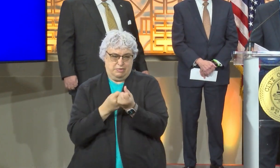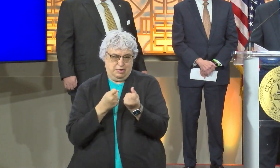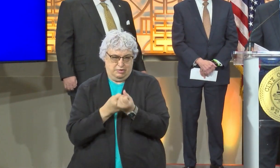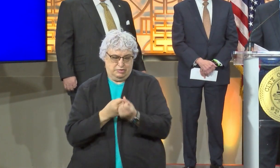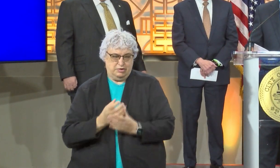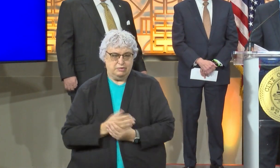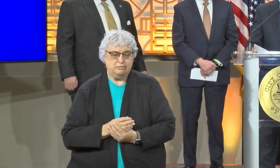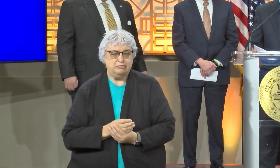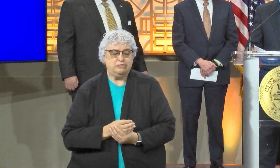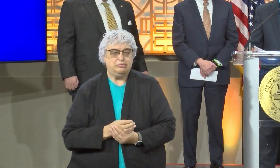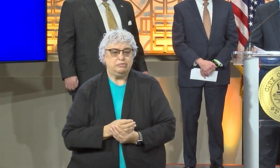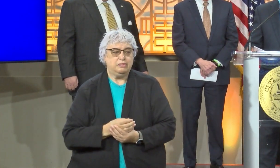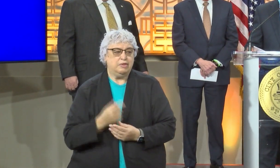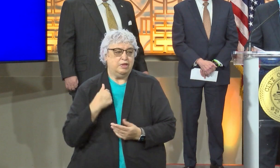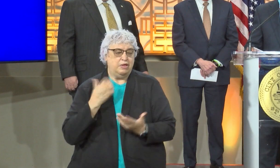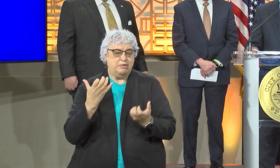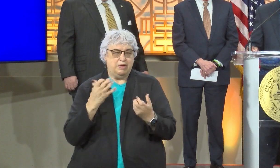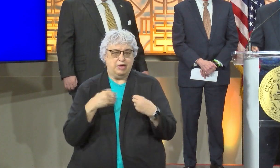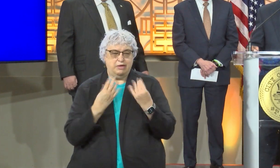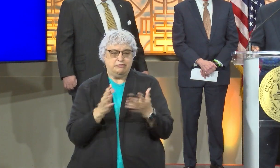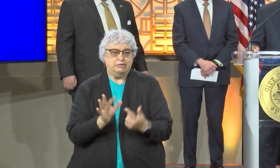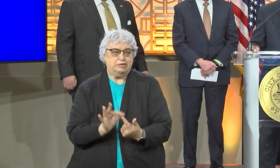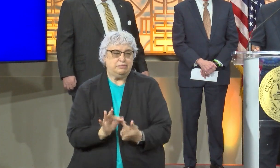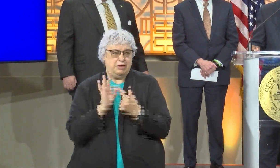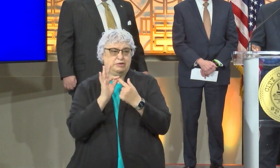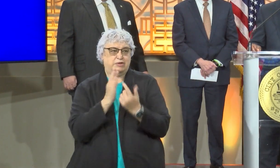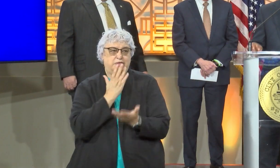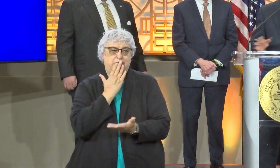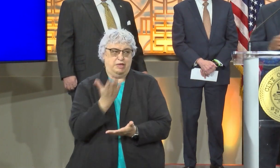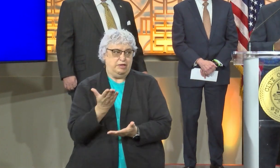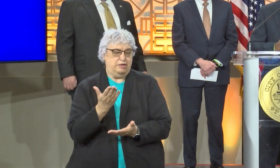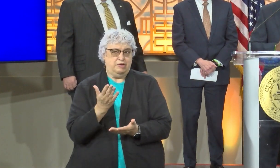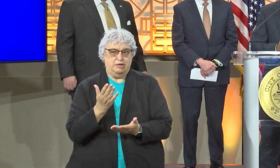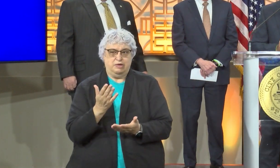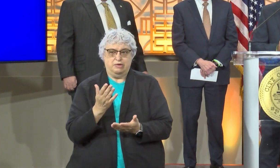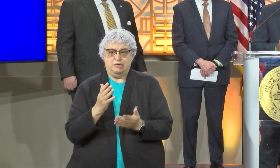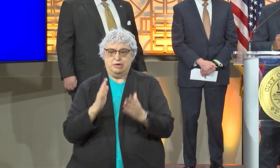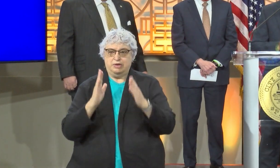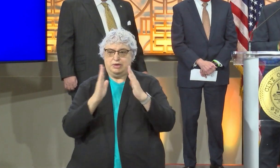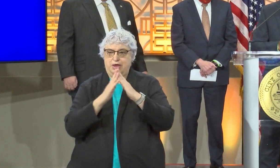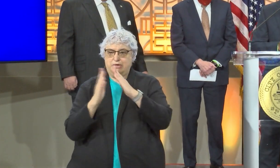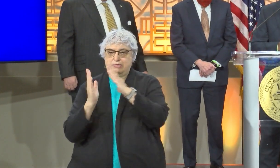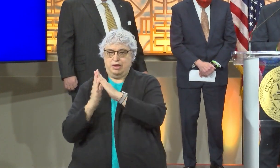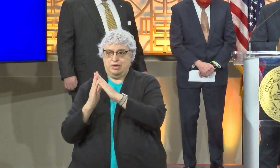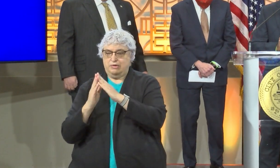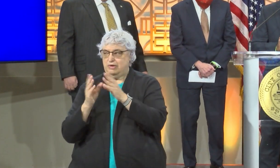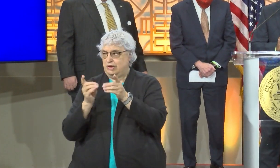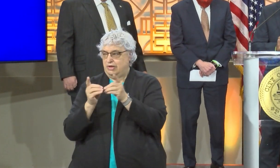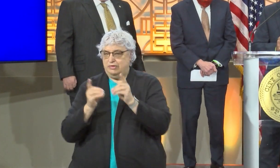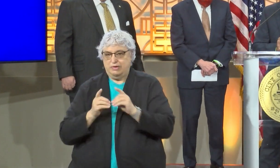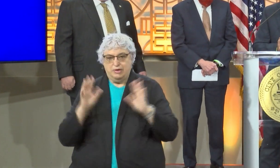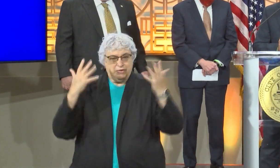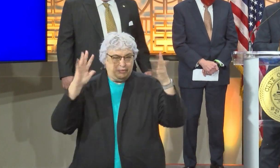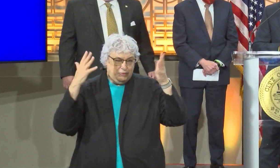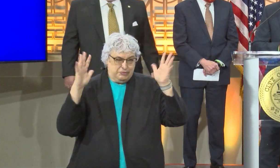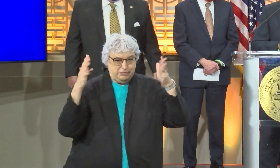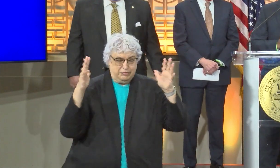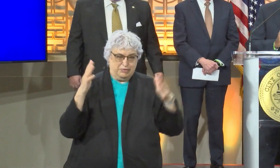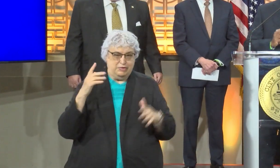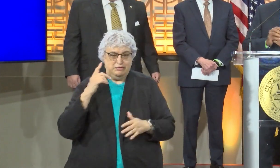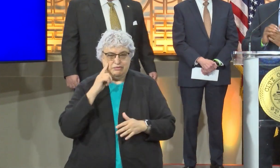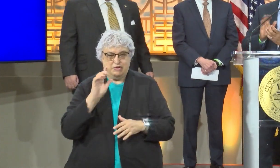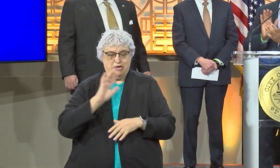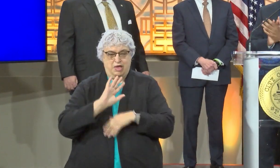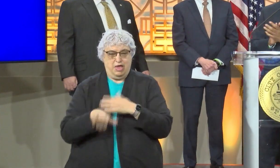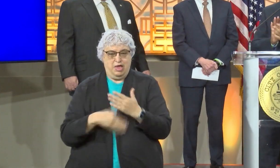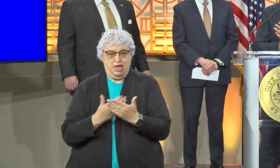partner. I would like to give a very special thank you to the downtown district for their support of